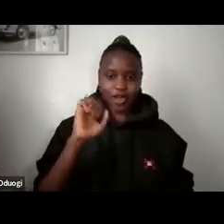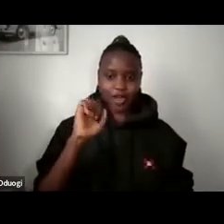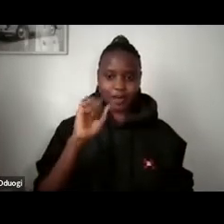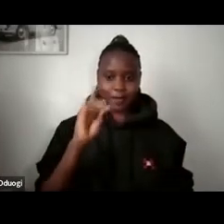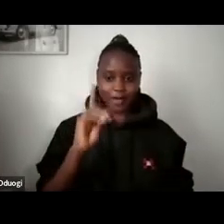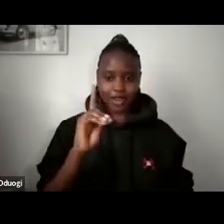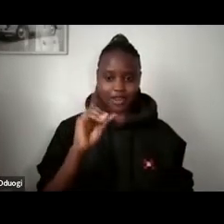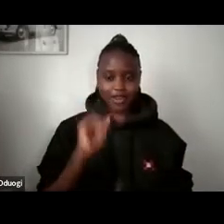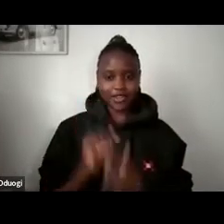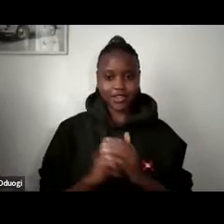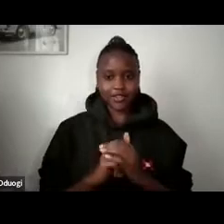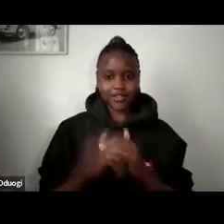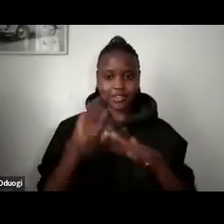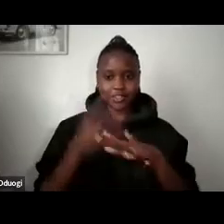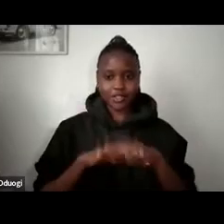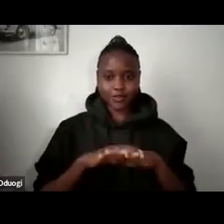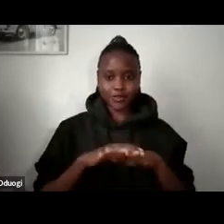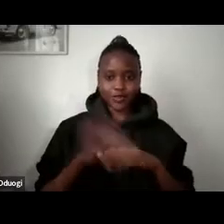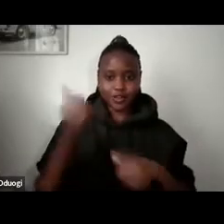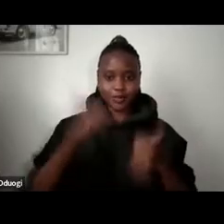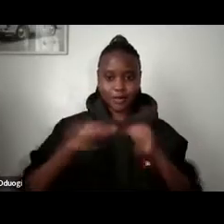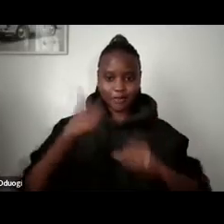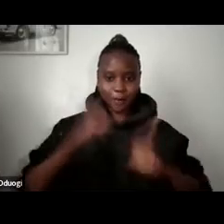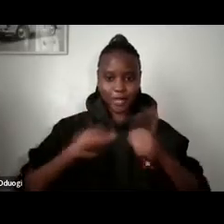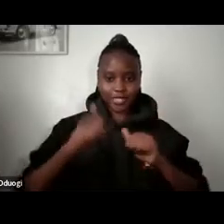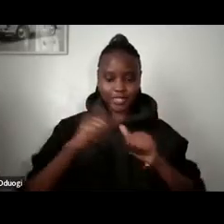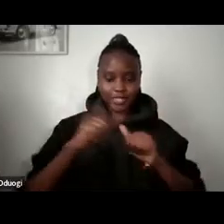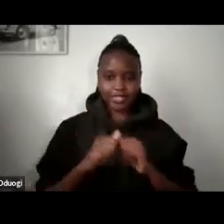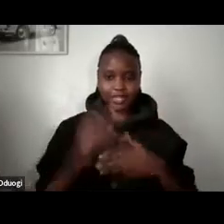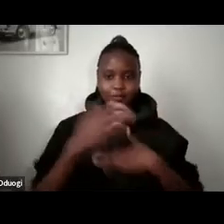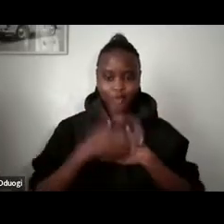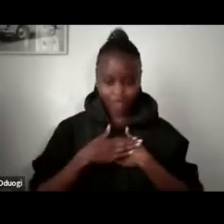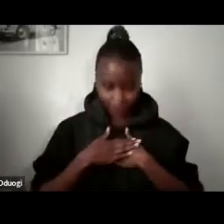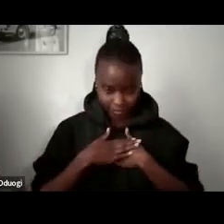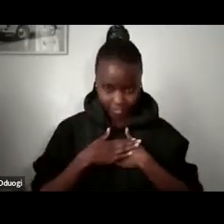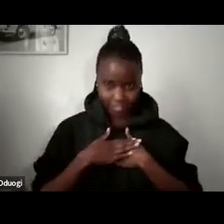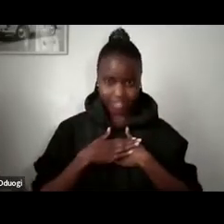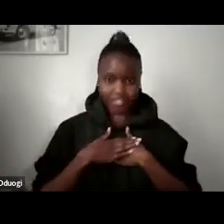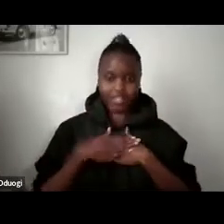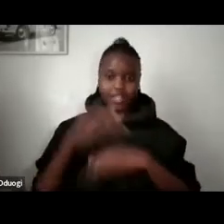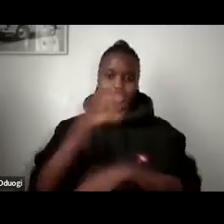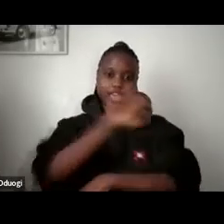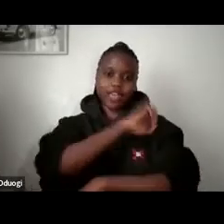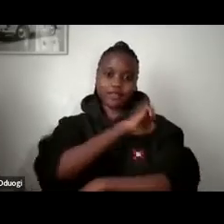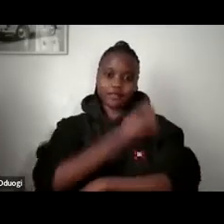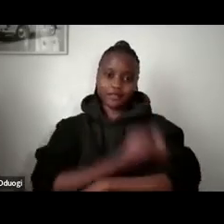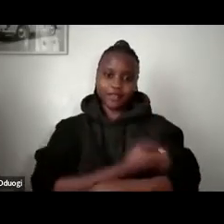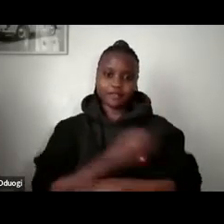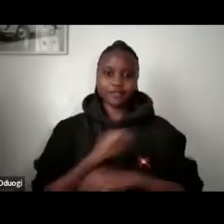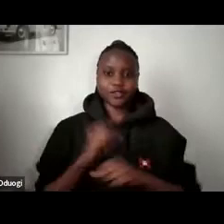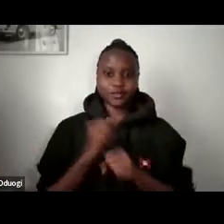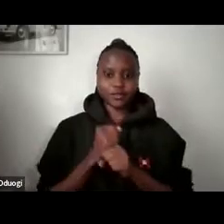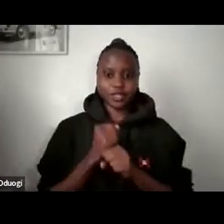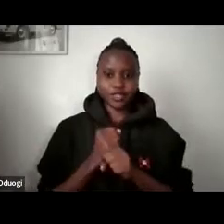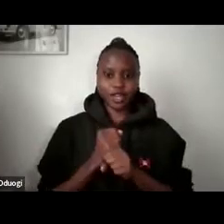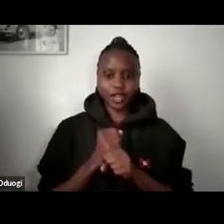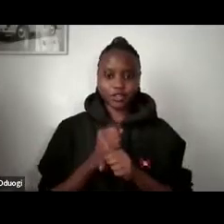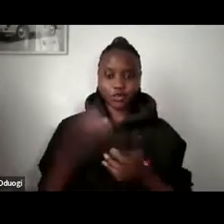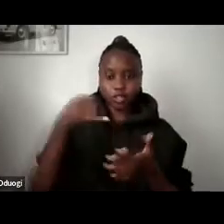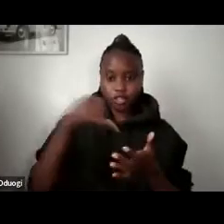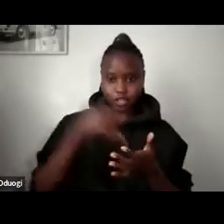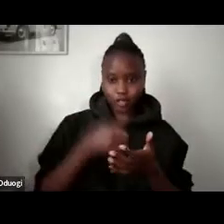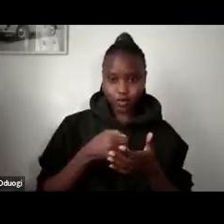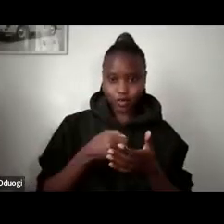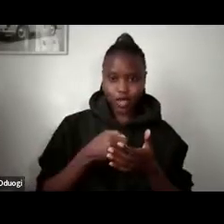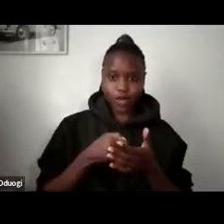good performance. And we appreciate the effort that is being done to also include our refugee